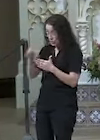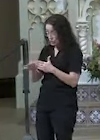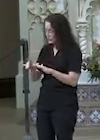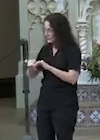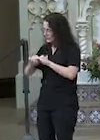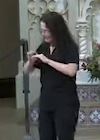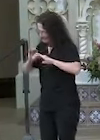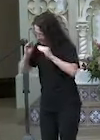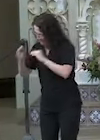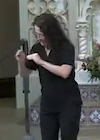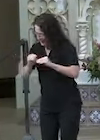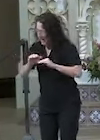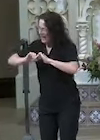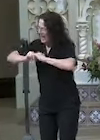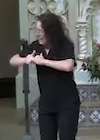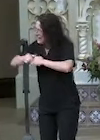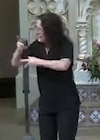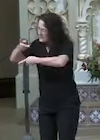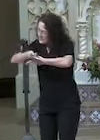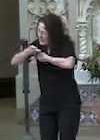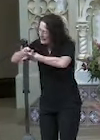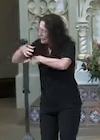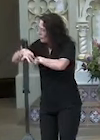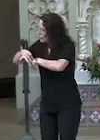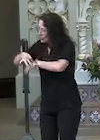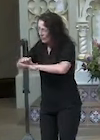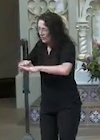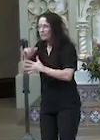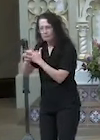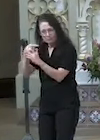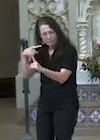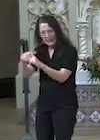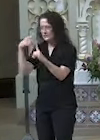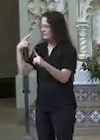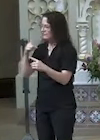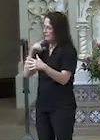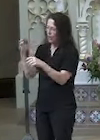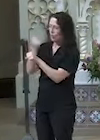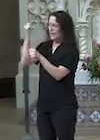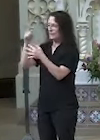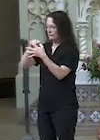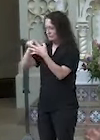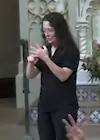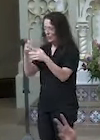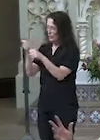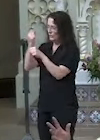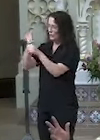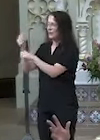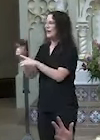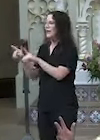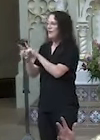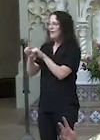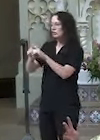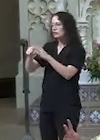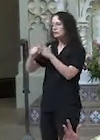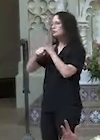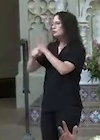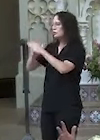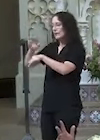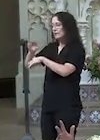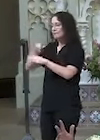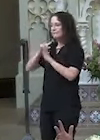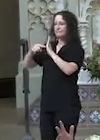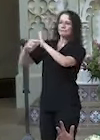care of the planet. Win. All right? And then we're setting example for the rest of